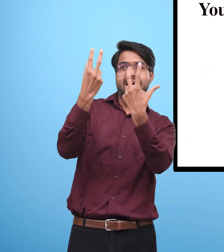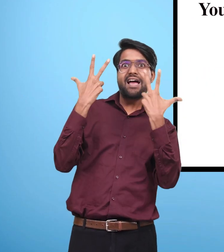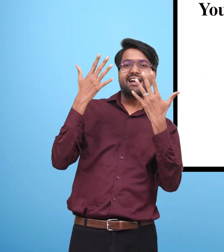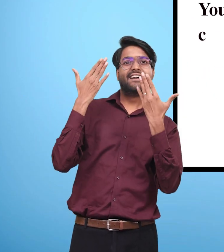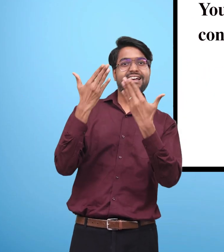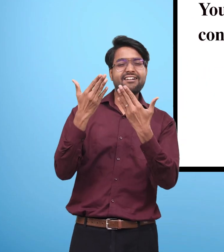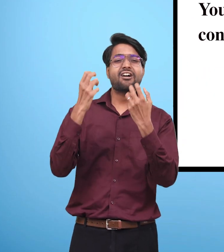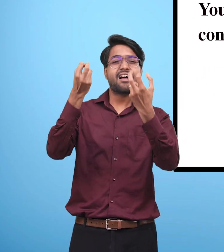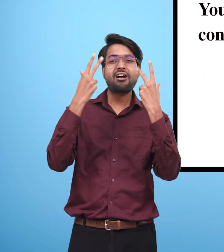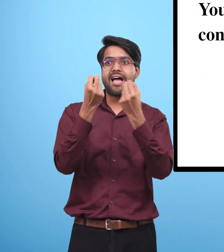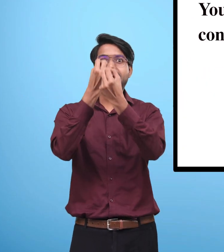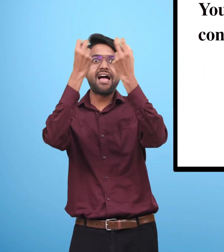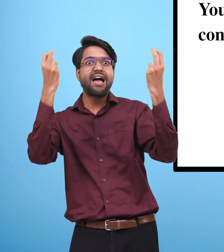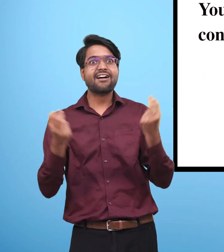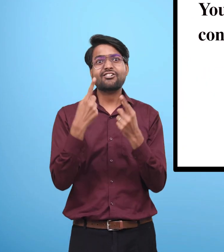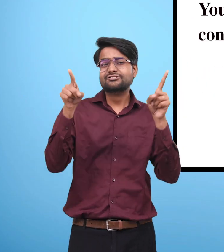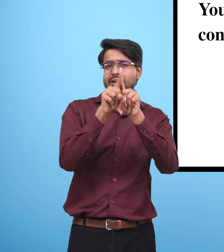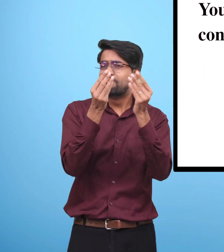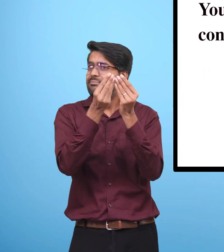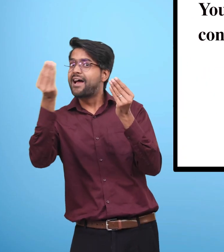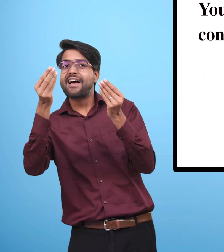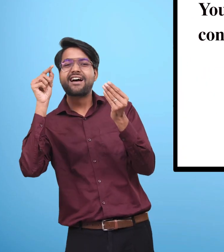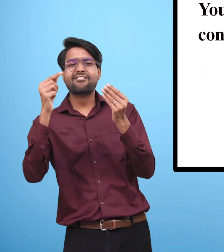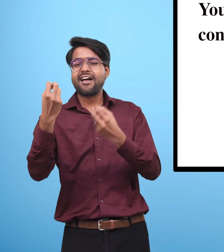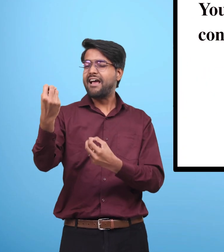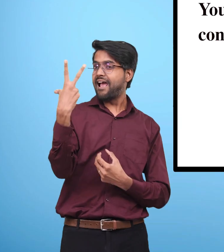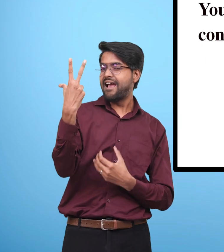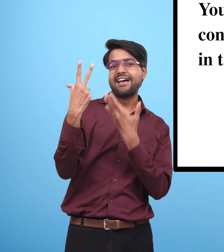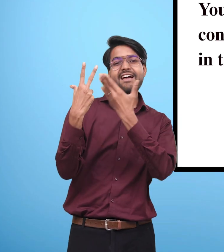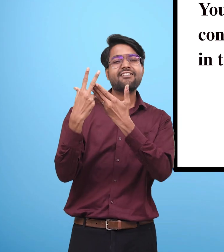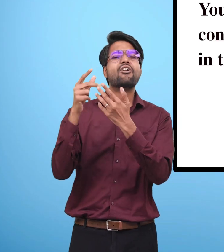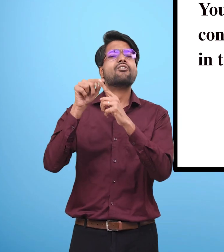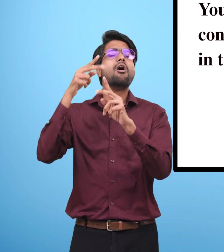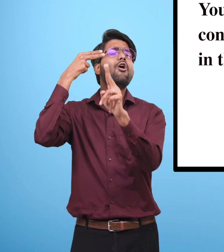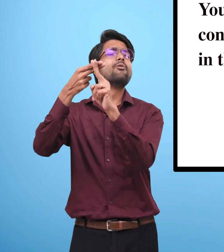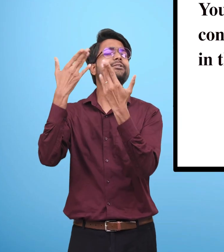the bright constellation Orion and the star Sirius in the night sky.